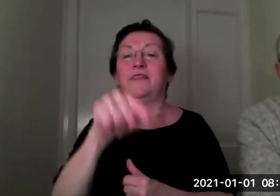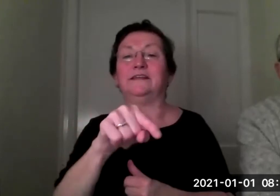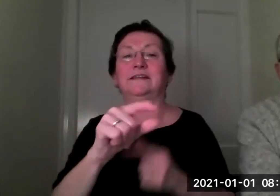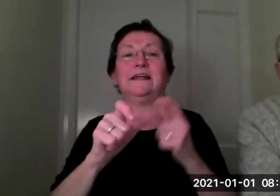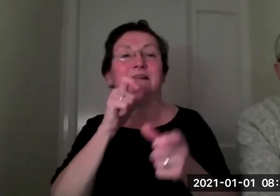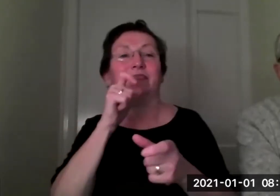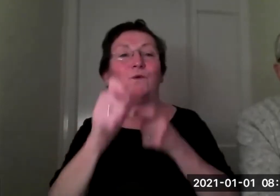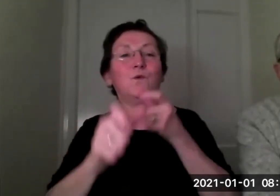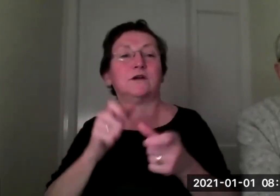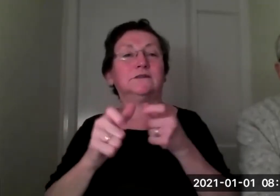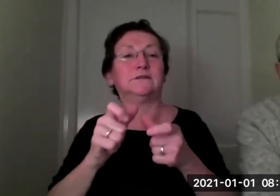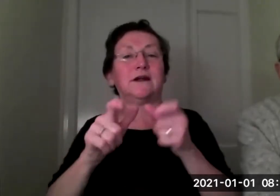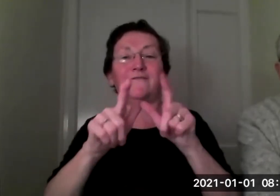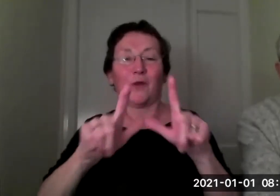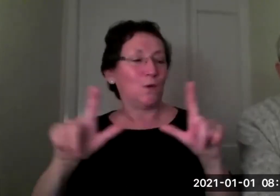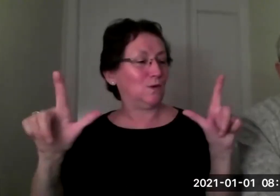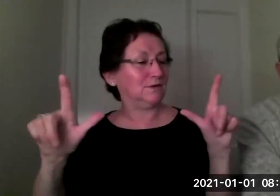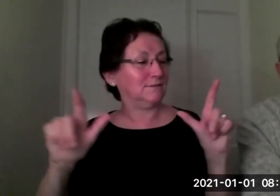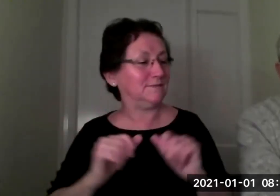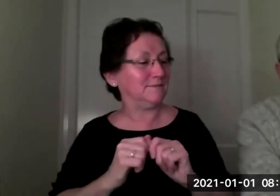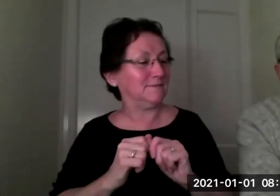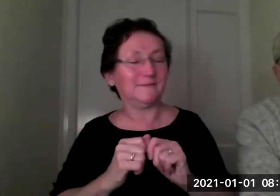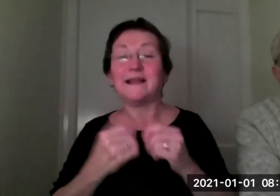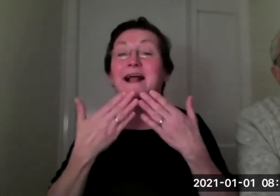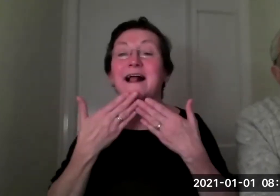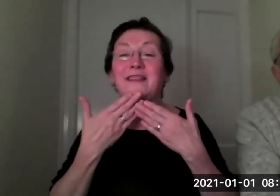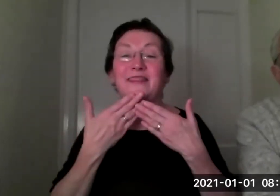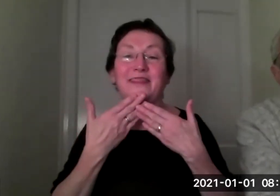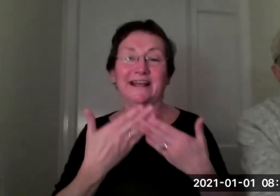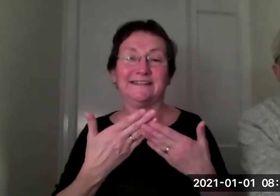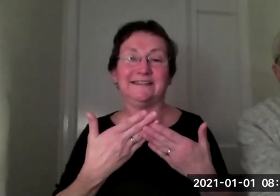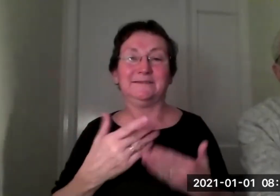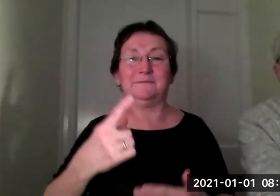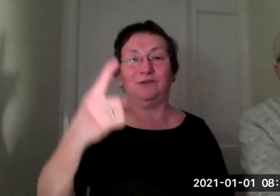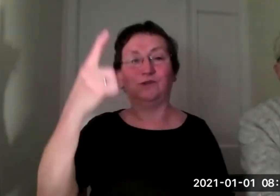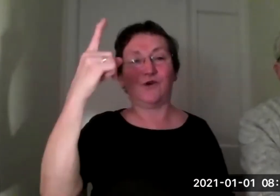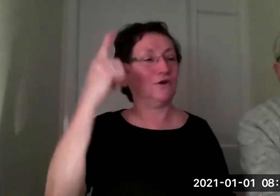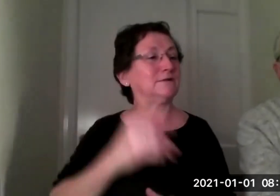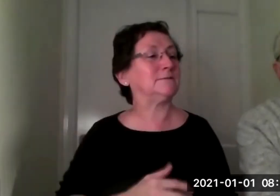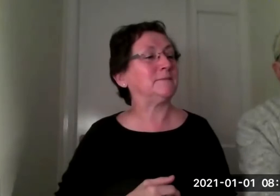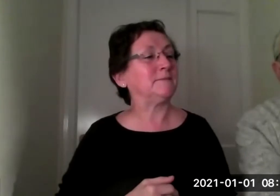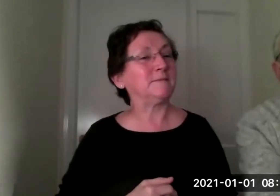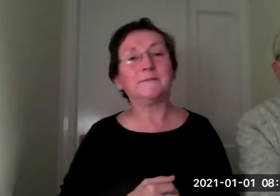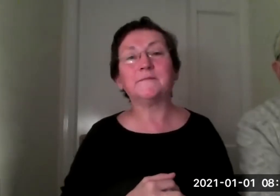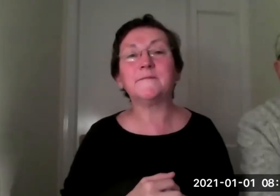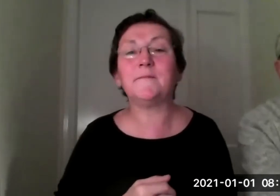This is the word of the Lord. Thanks be to God.